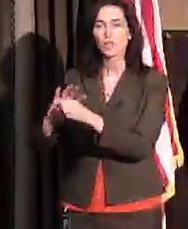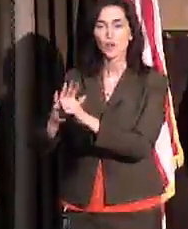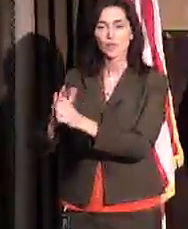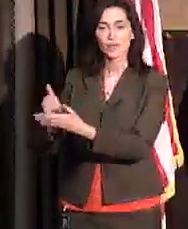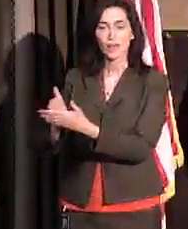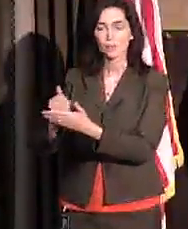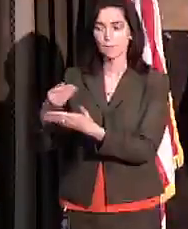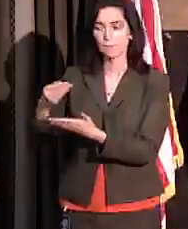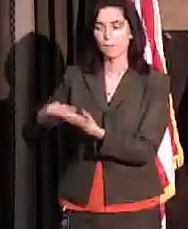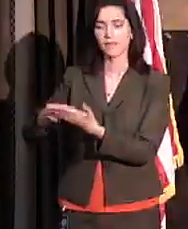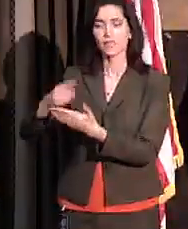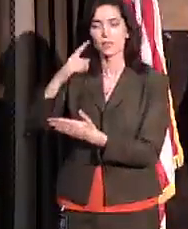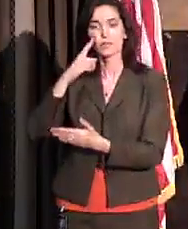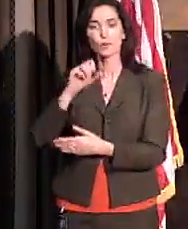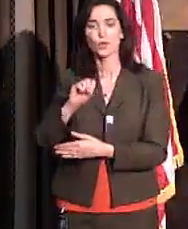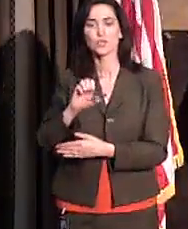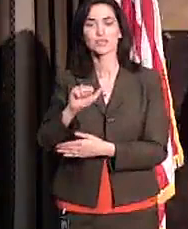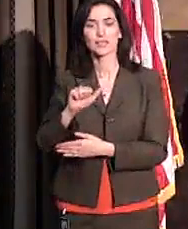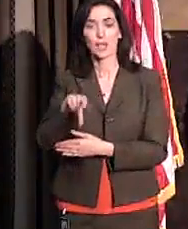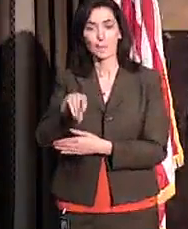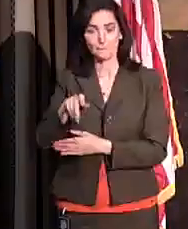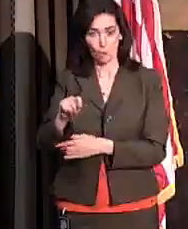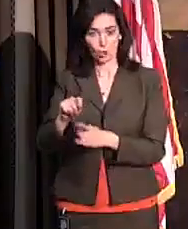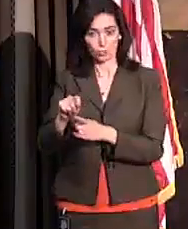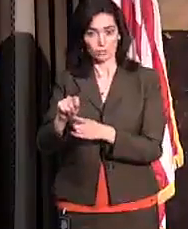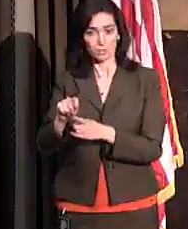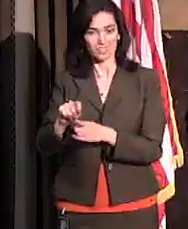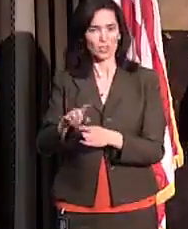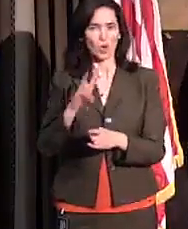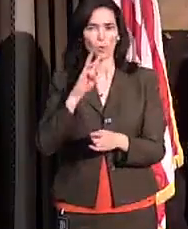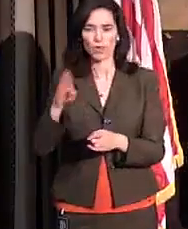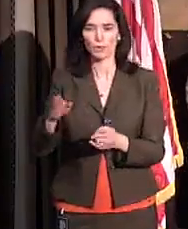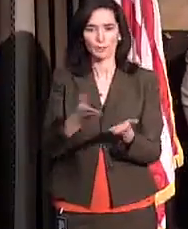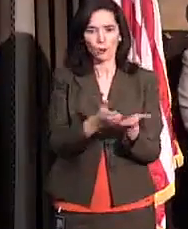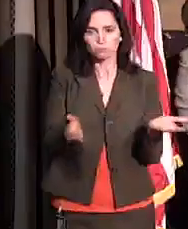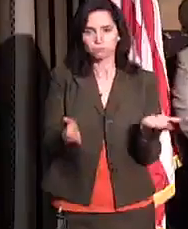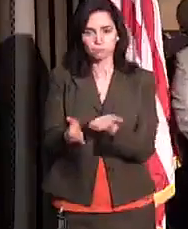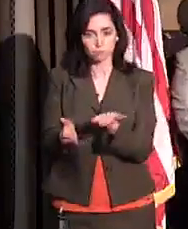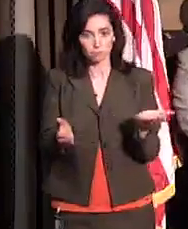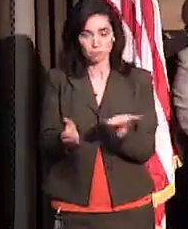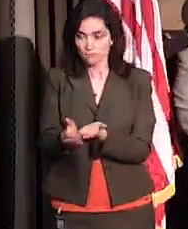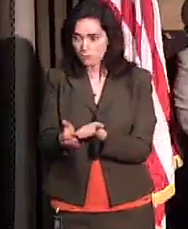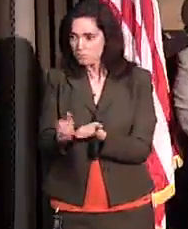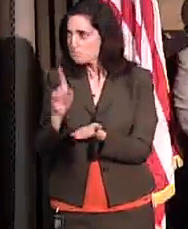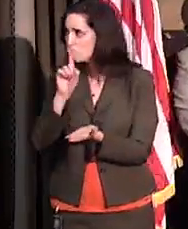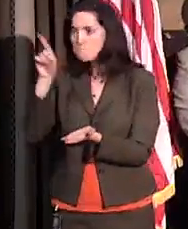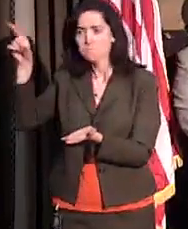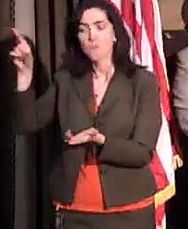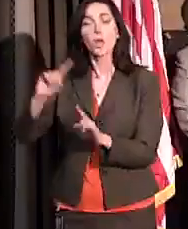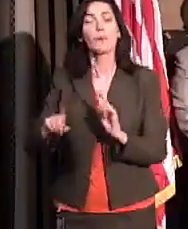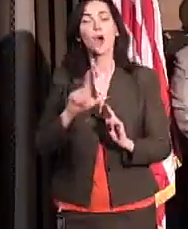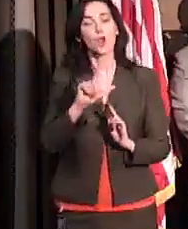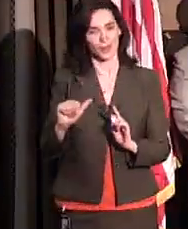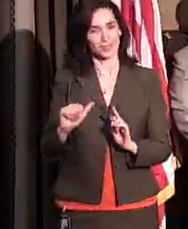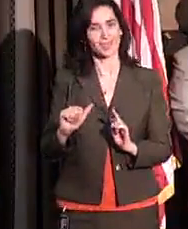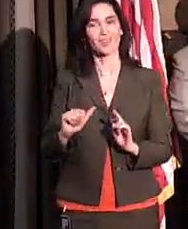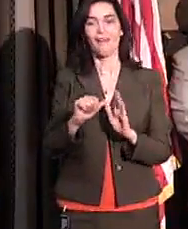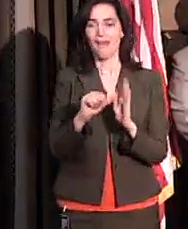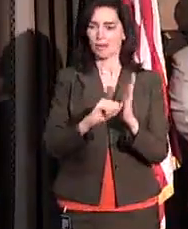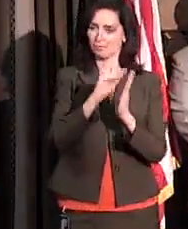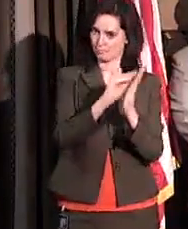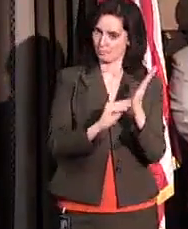for seaports, there is language in the state and local funding sections of the Act that expressly permits the transfer of